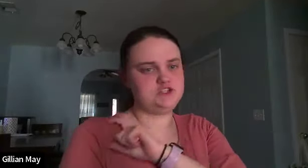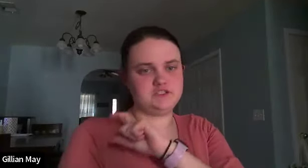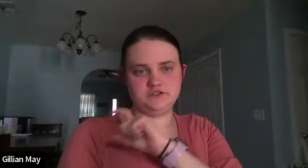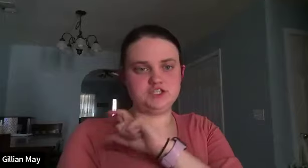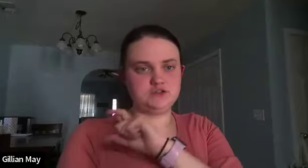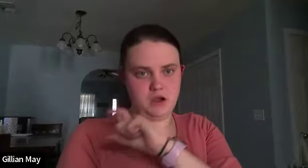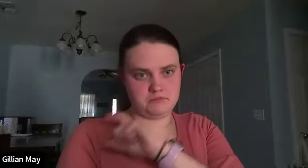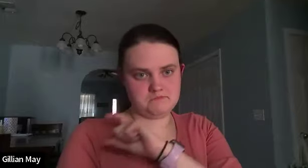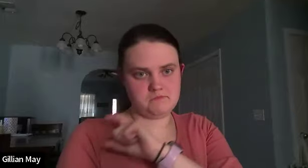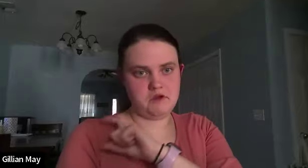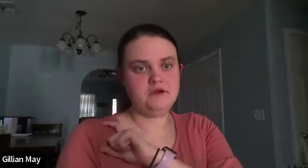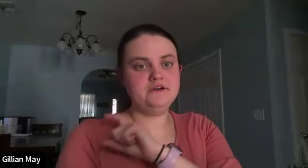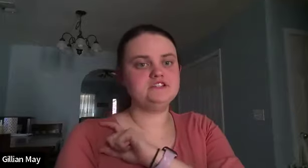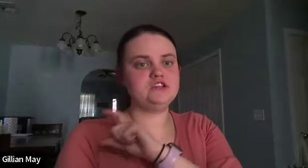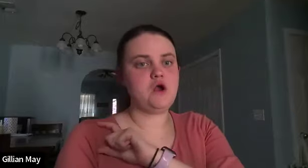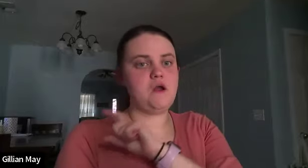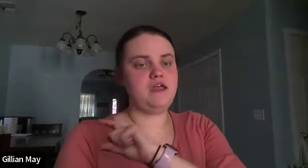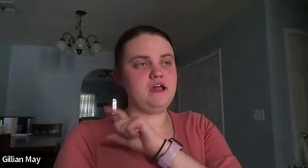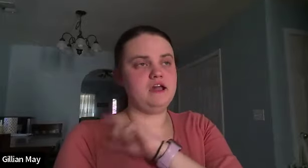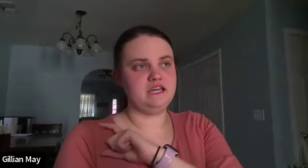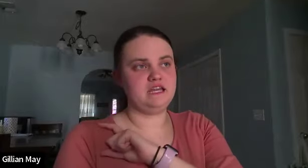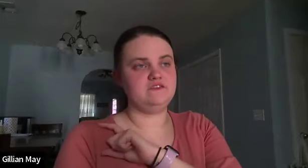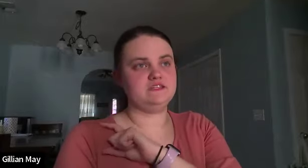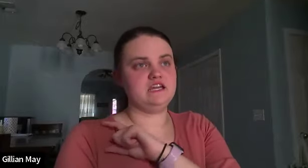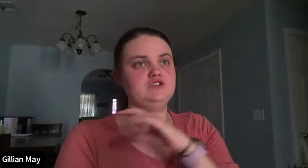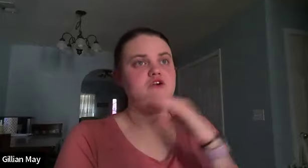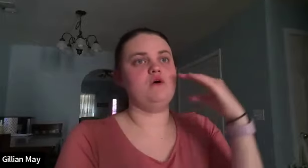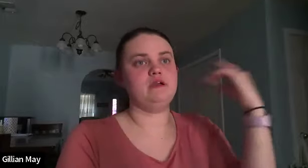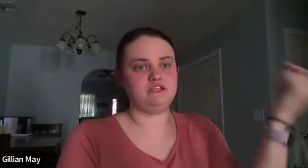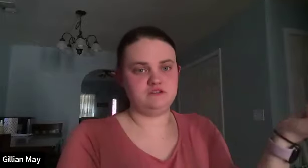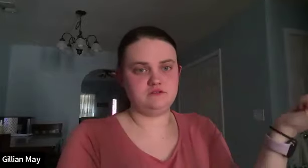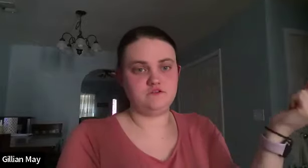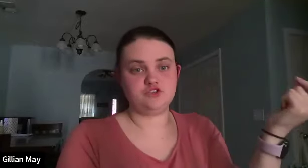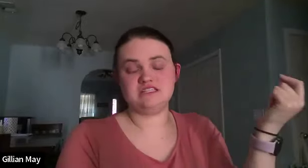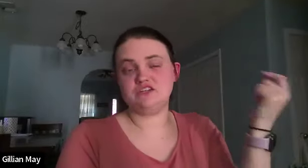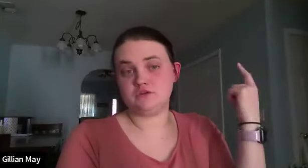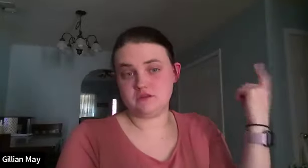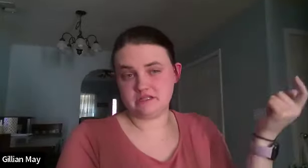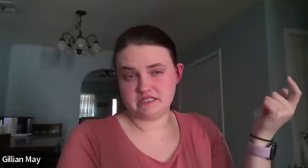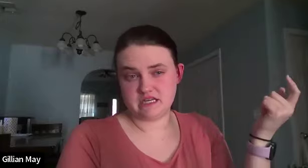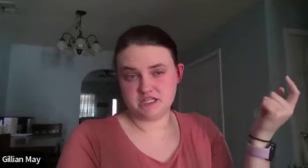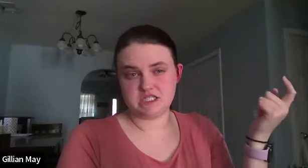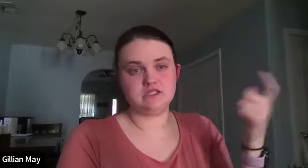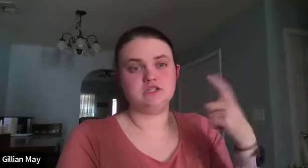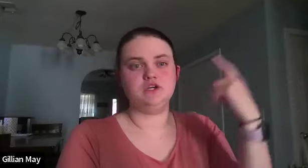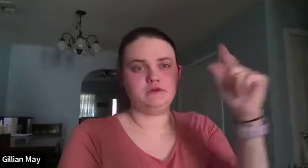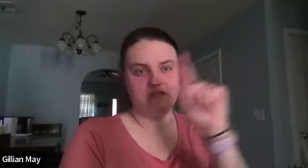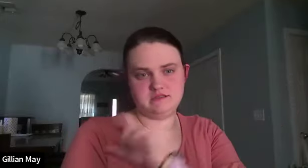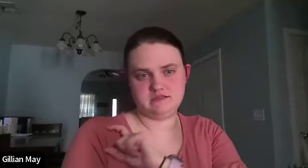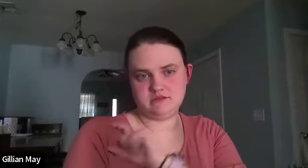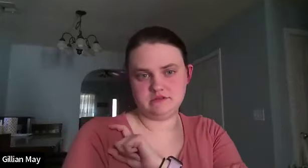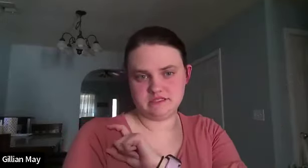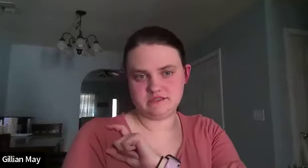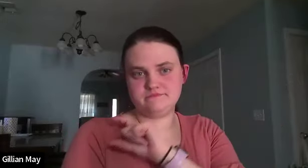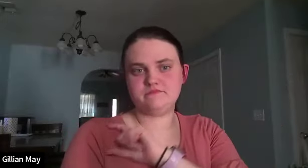still just do cop. So again, if you're trying to say you're going to the police station, going to the police,